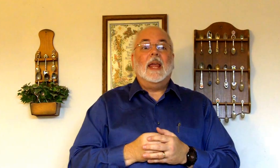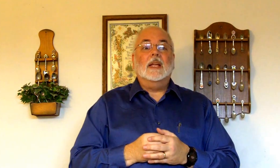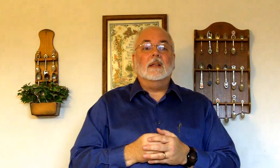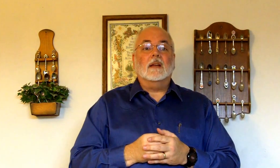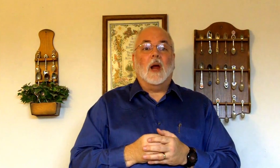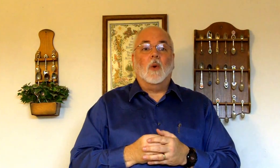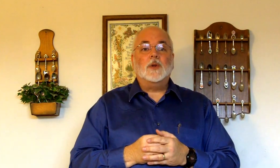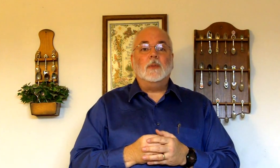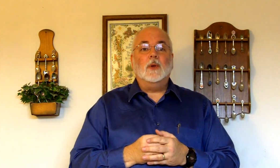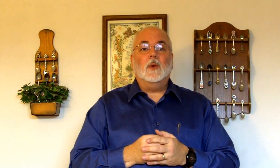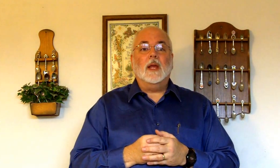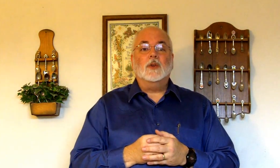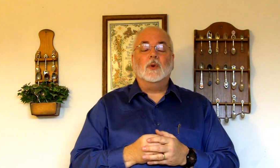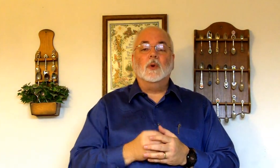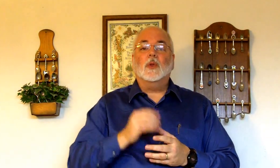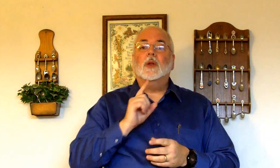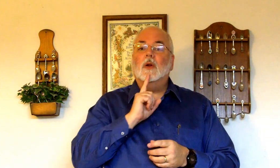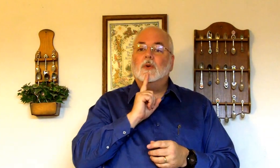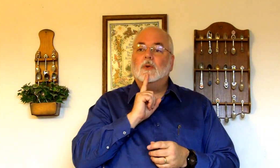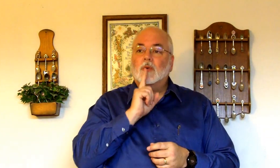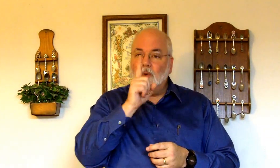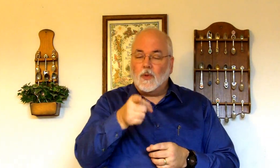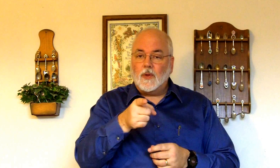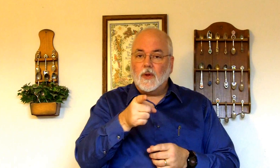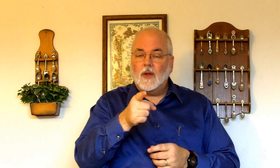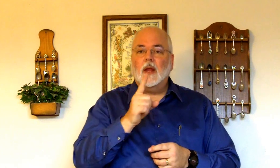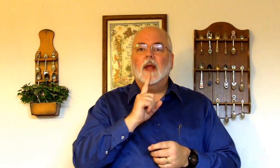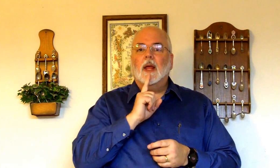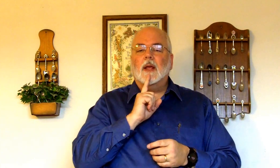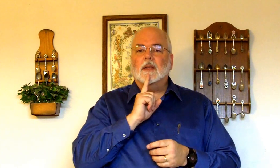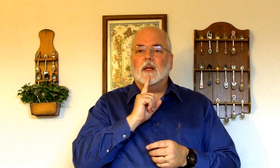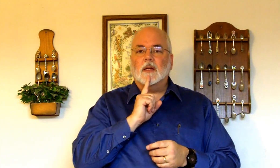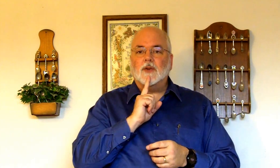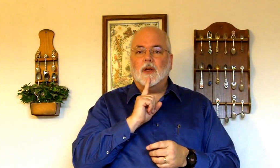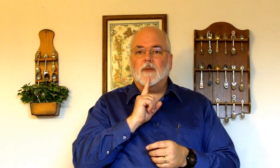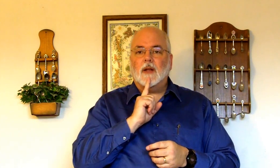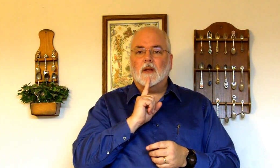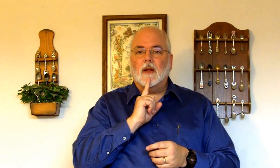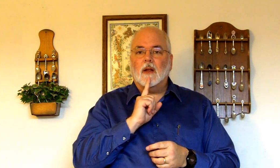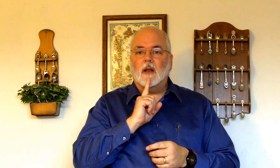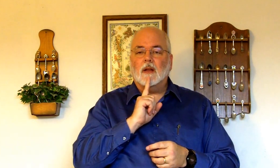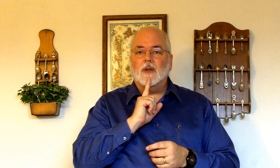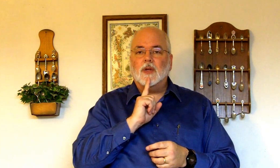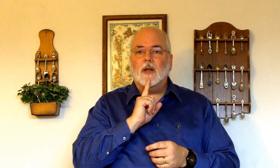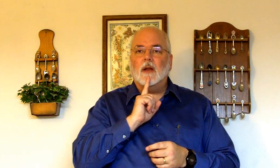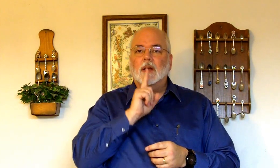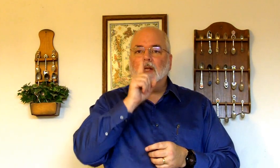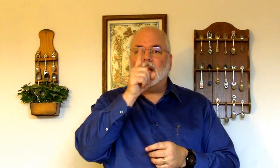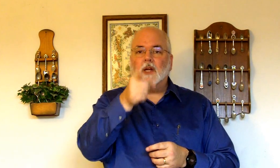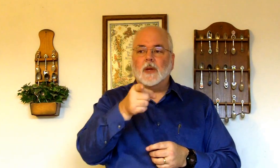In, I worship you in truth. Truth. It's a touching of the chin and just kind of coming